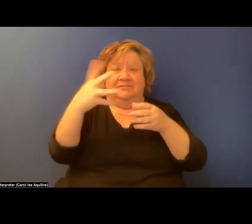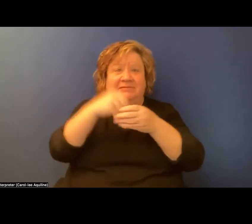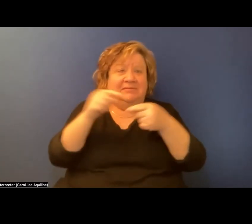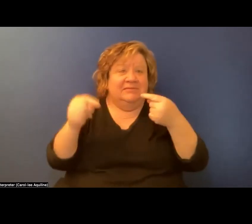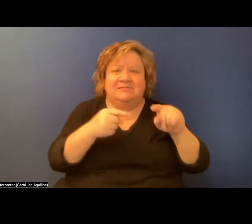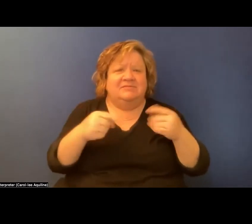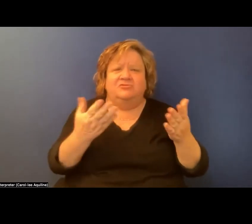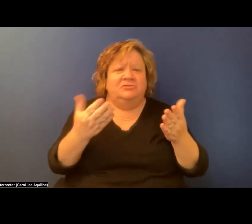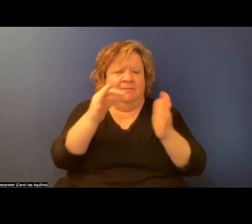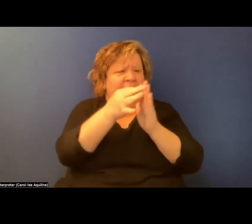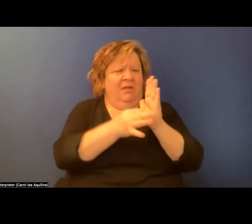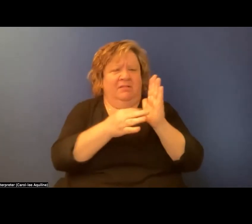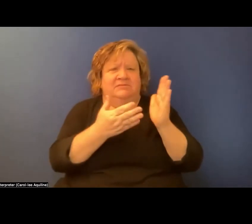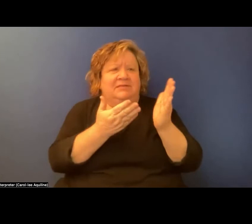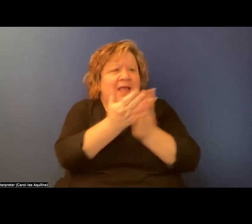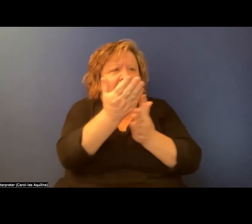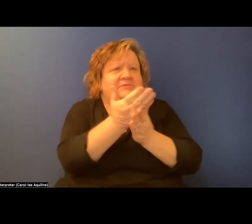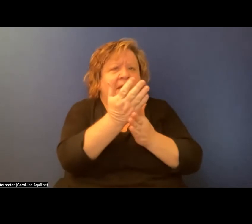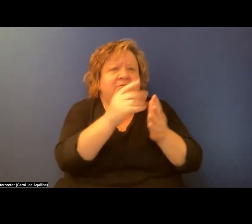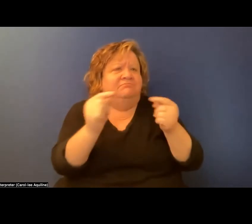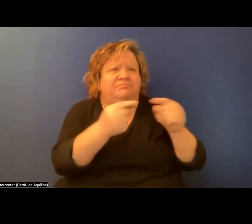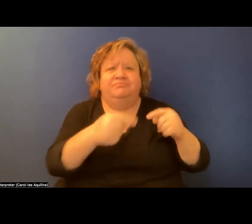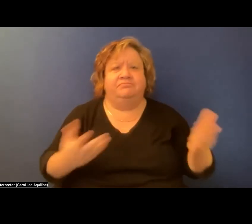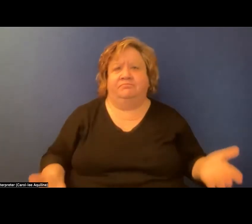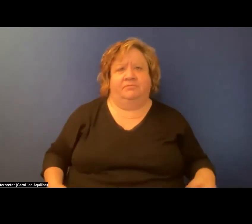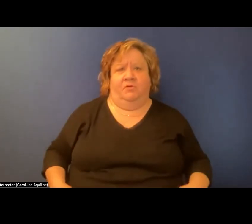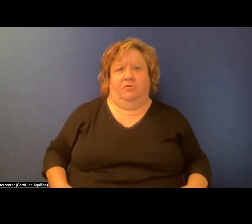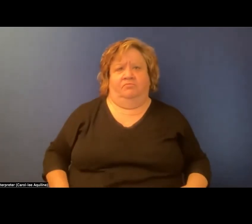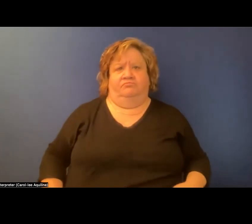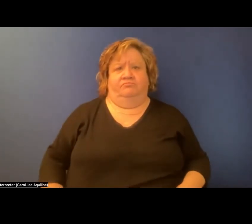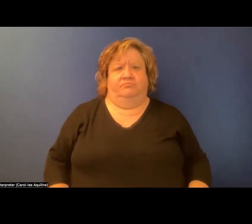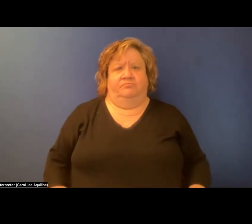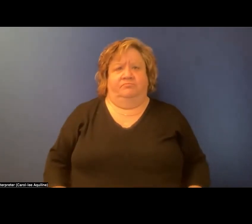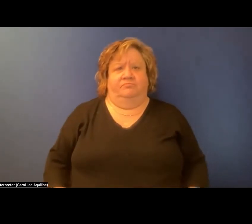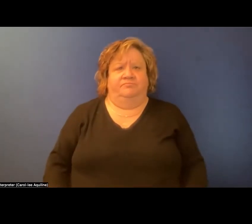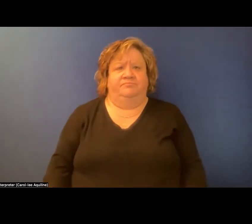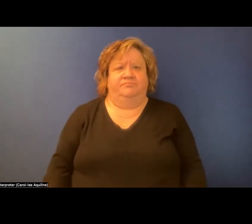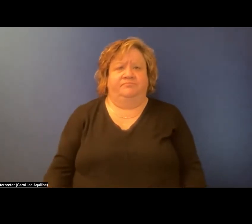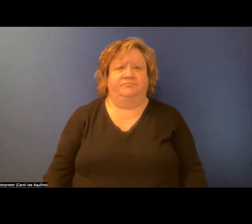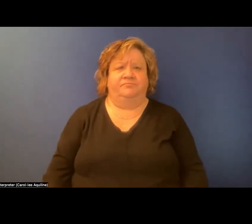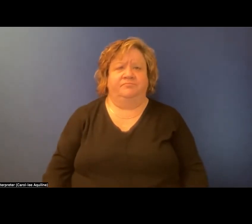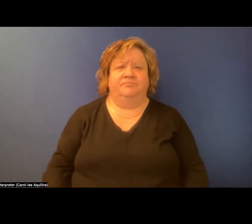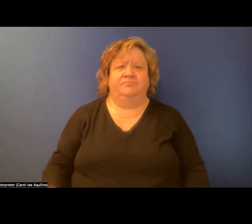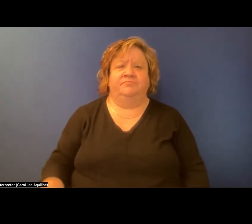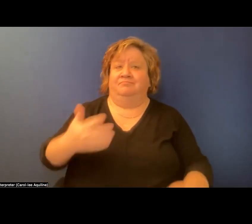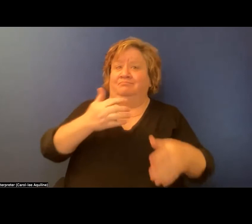from IDA did mention that inclusion has to be inclusive, and I agree with her, because if